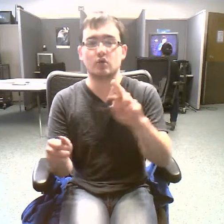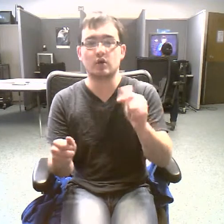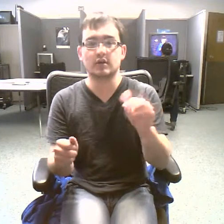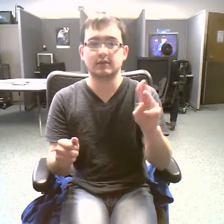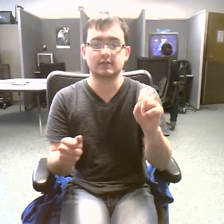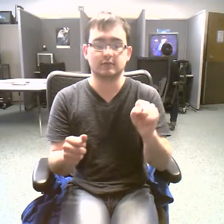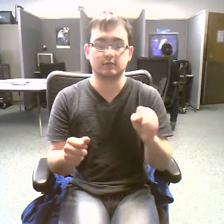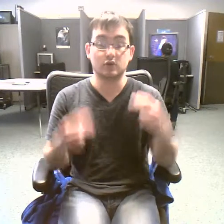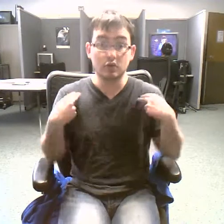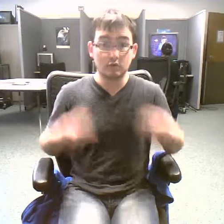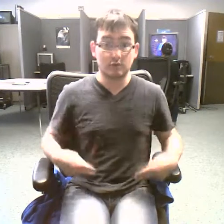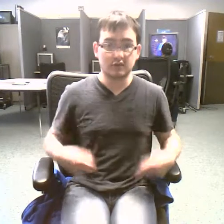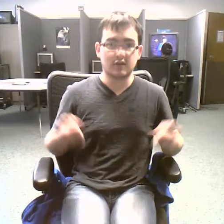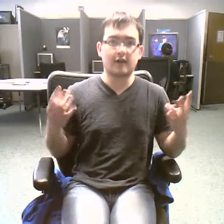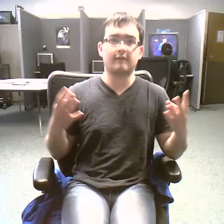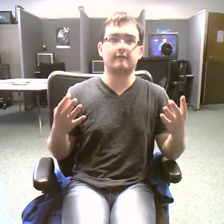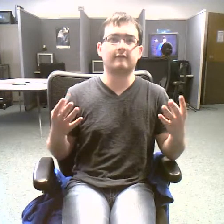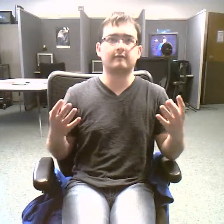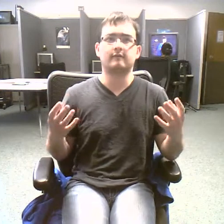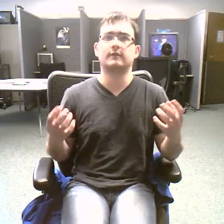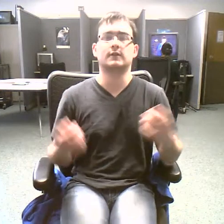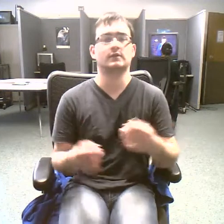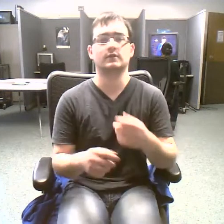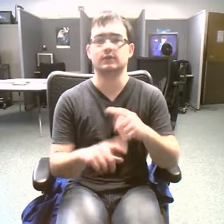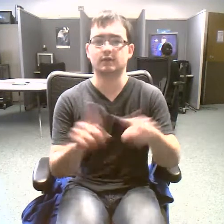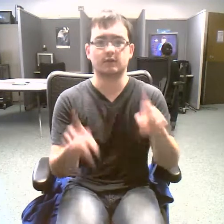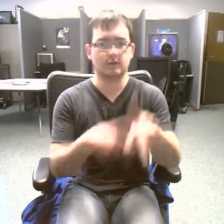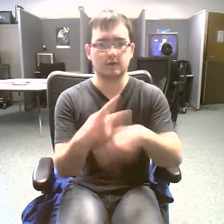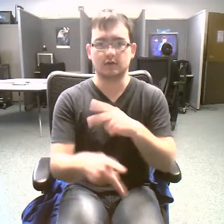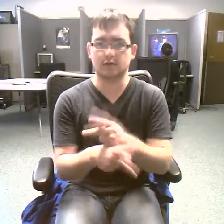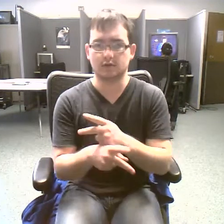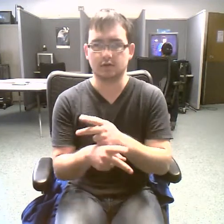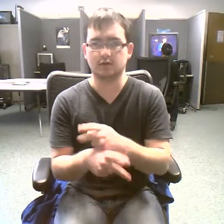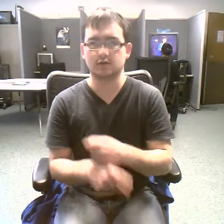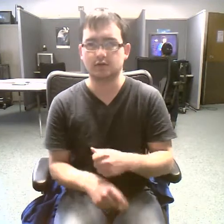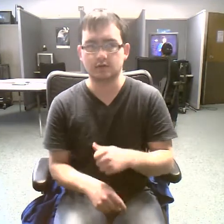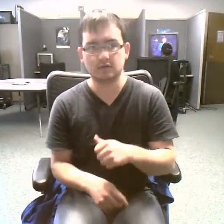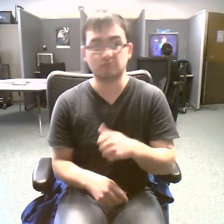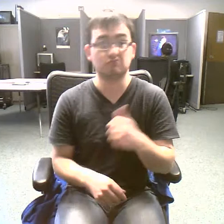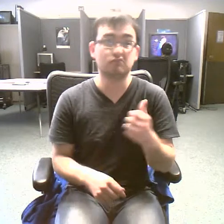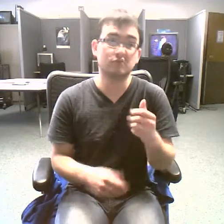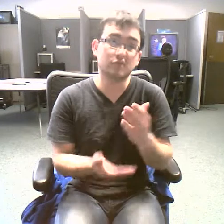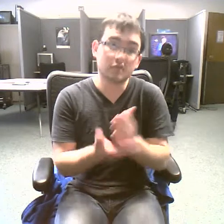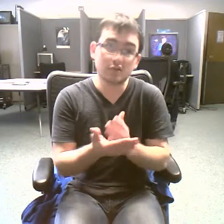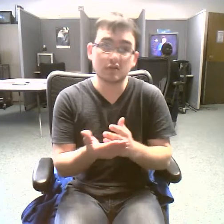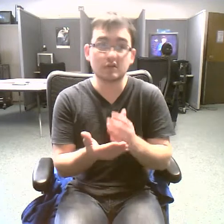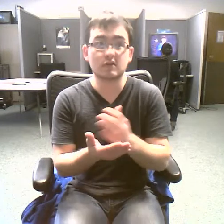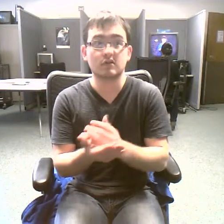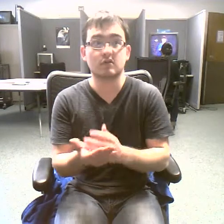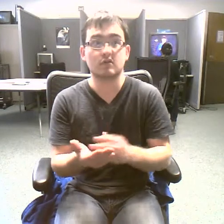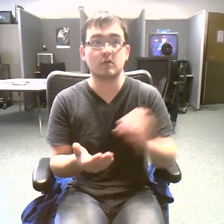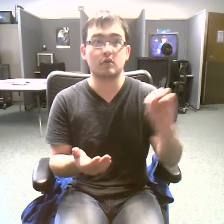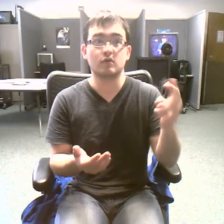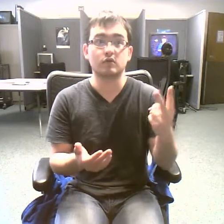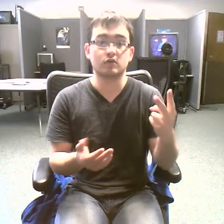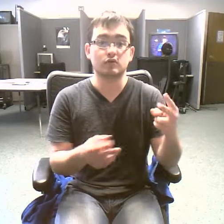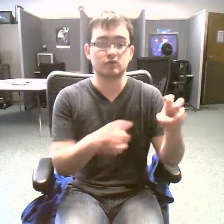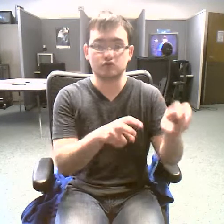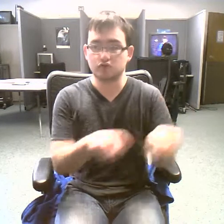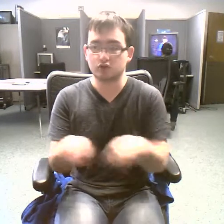cells. Some cells are used to carry oxygen through the blood. These are red blood cells. And others might be